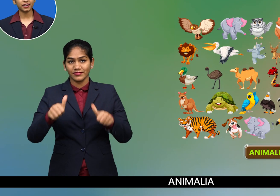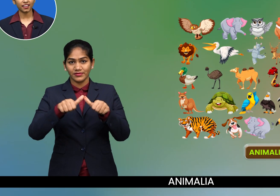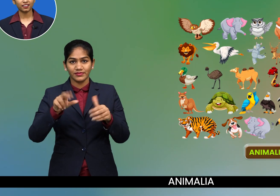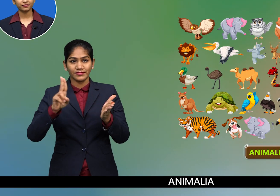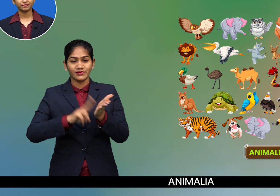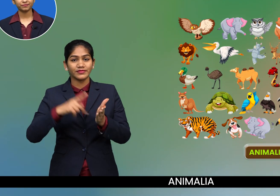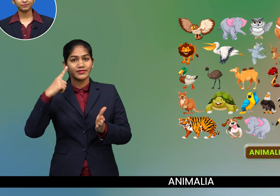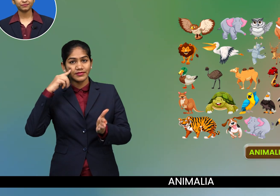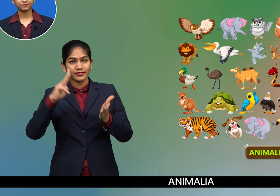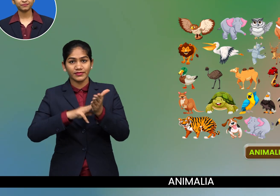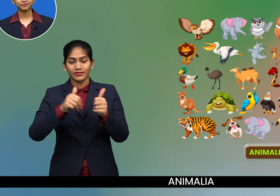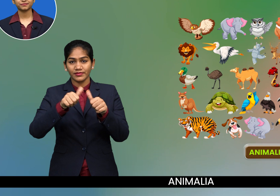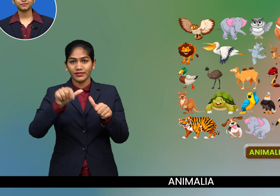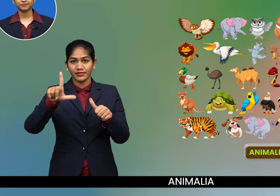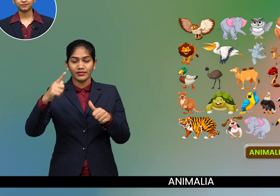Animalia.